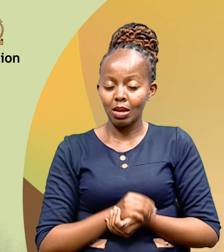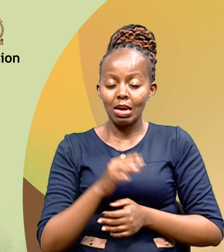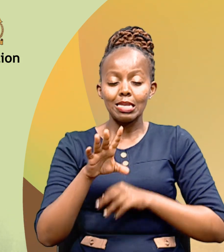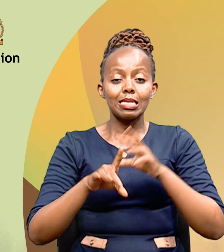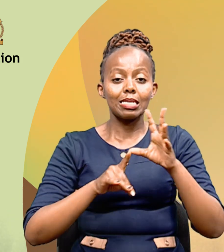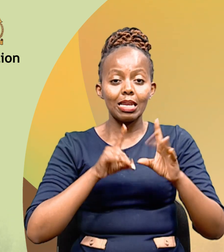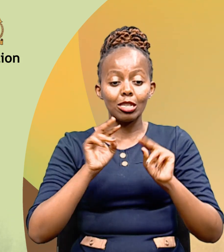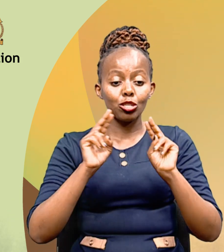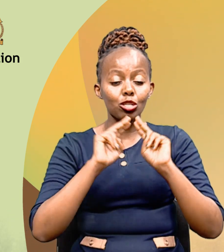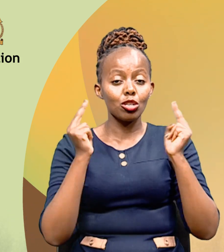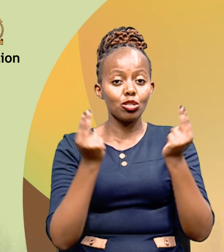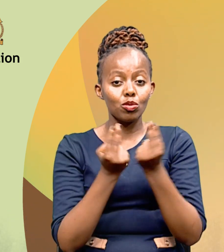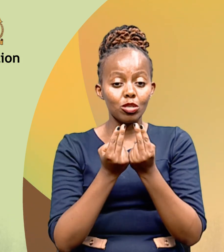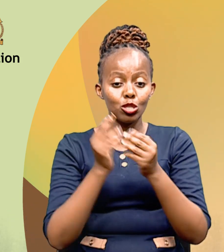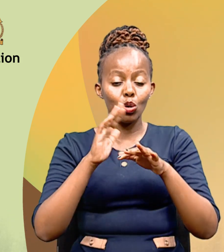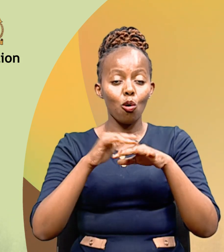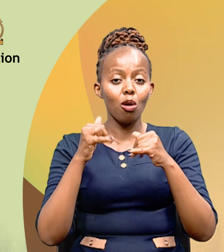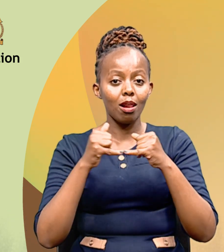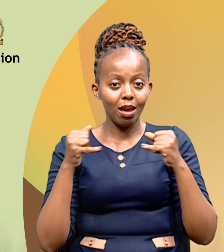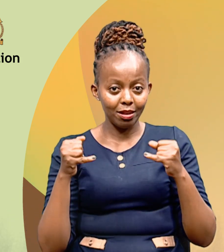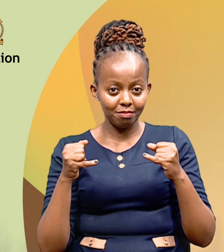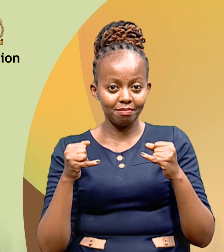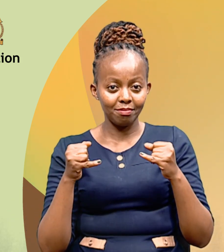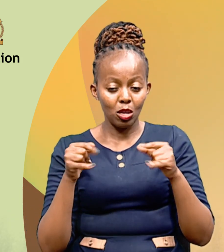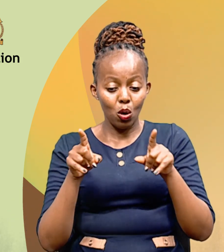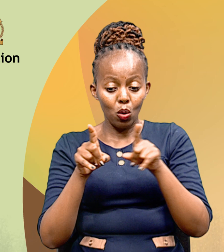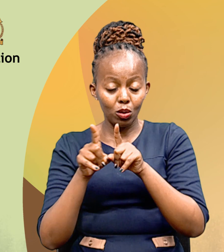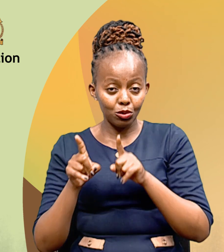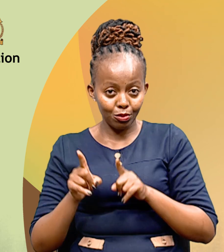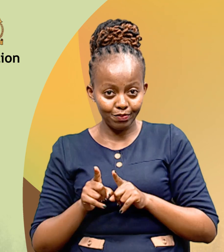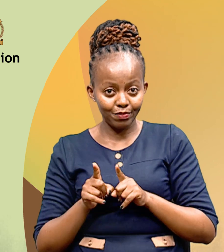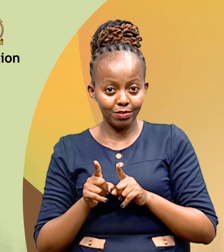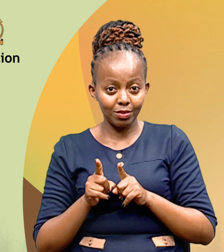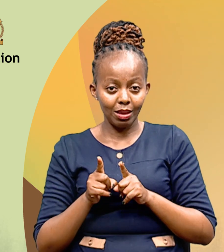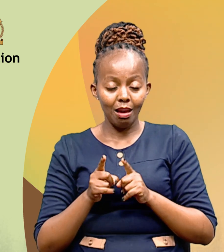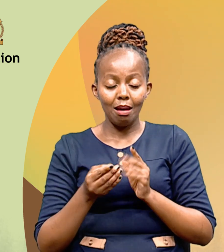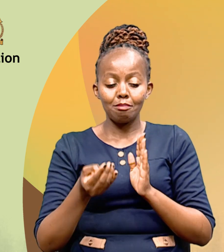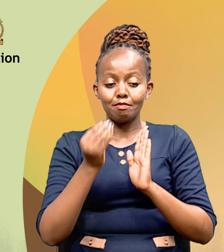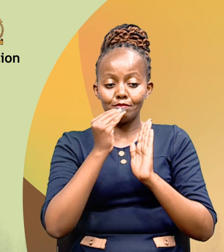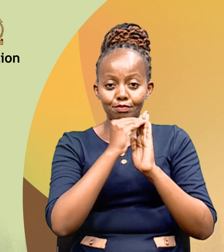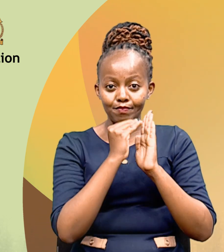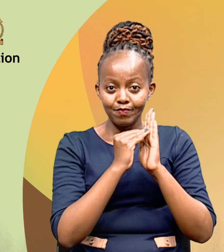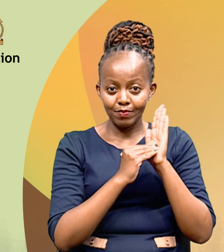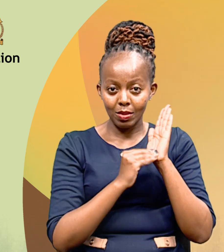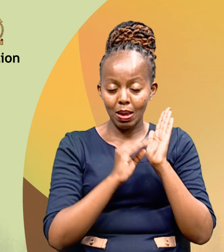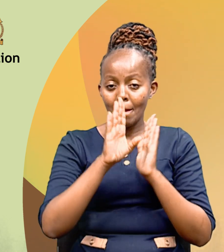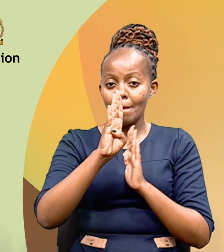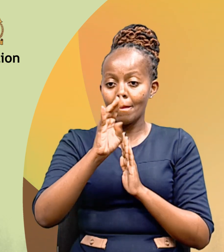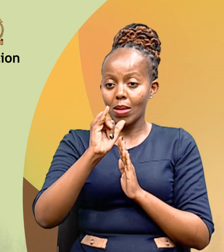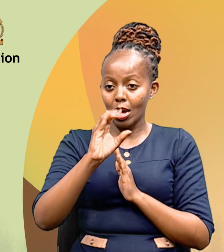selection of units in the portal, and input of biodata.